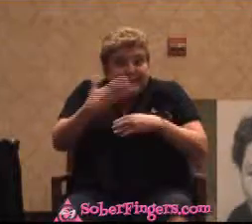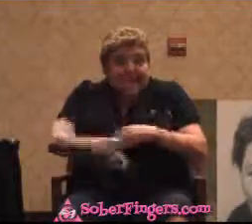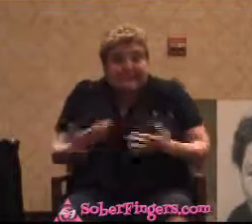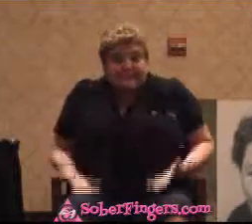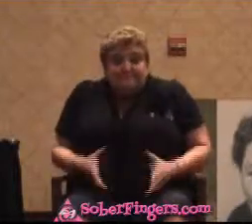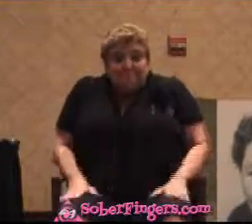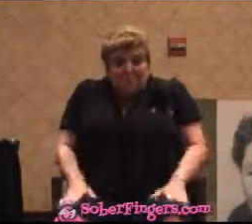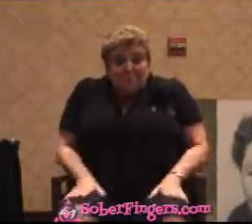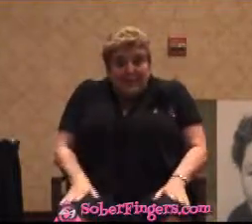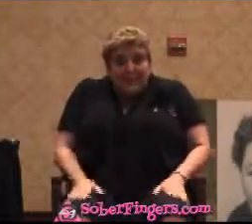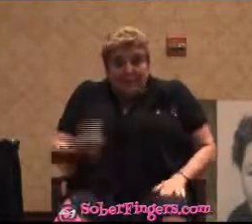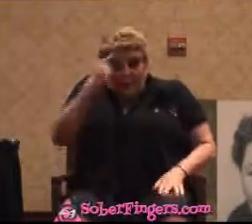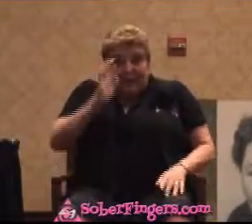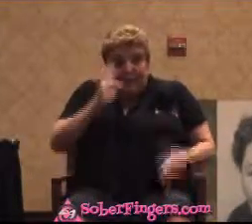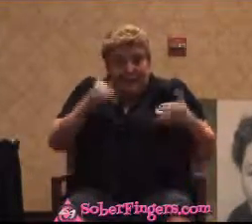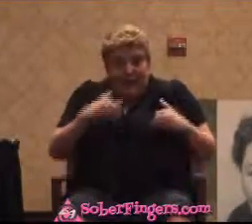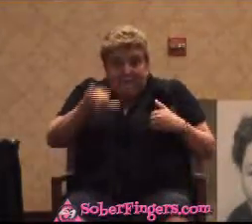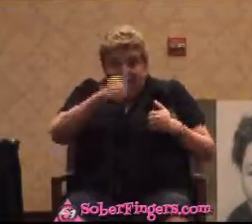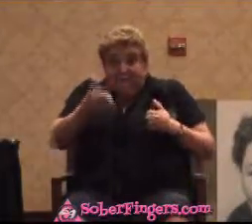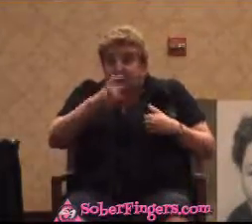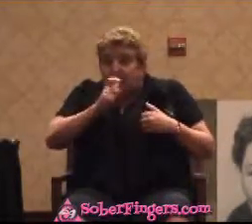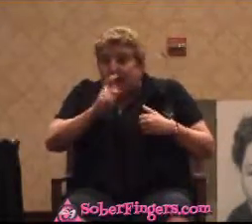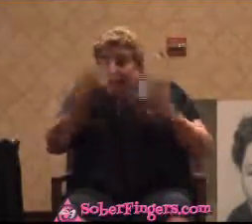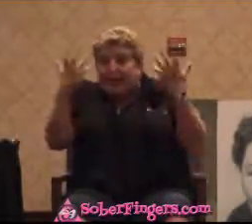You think she'll have another drink?